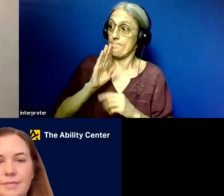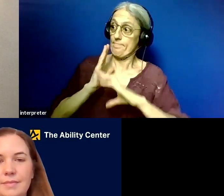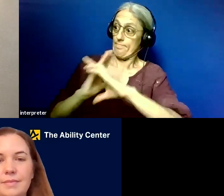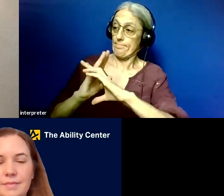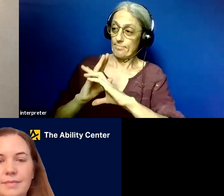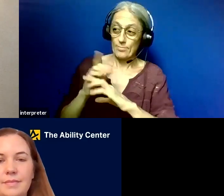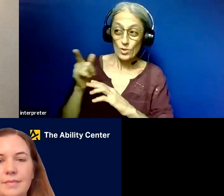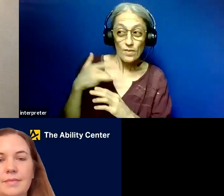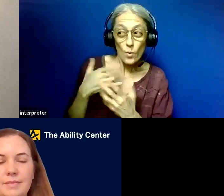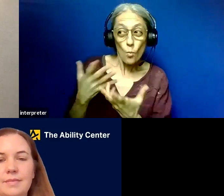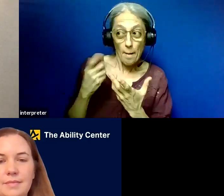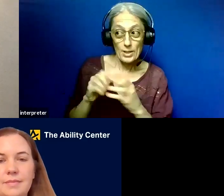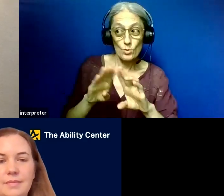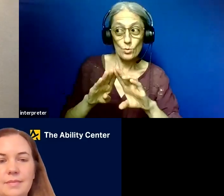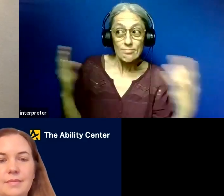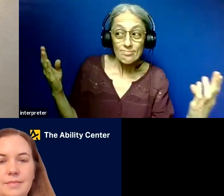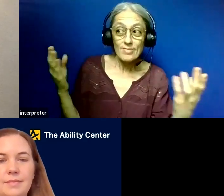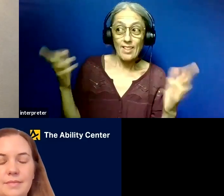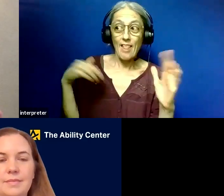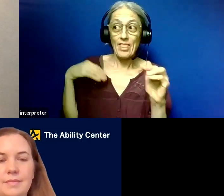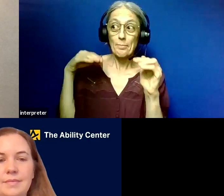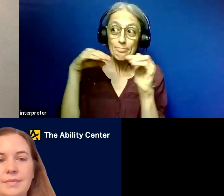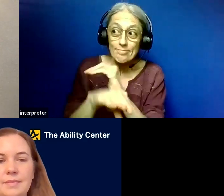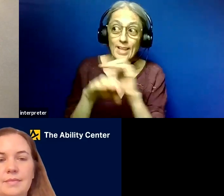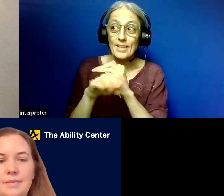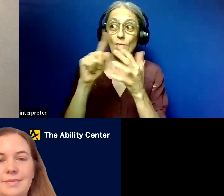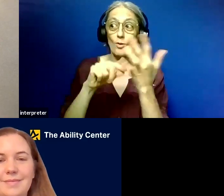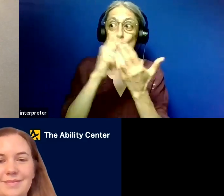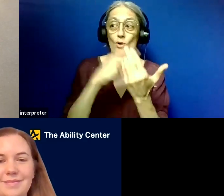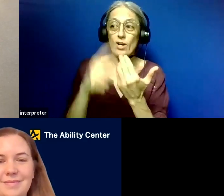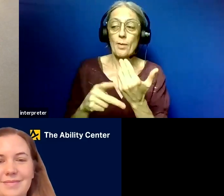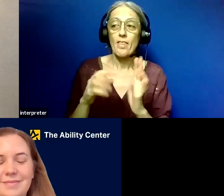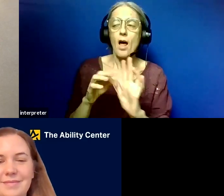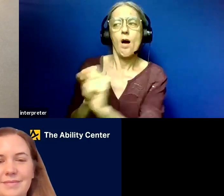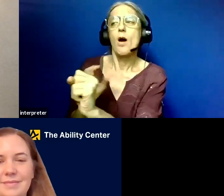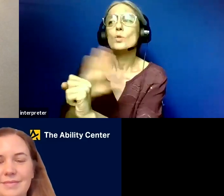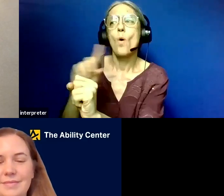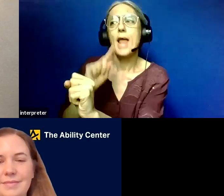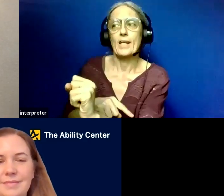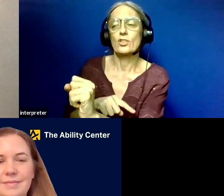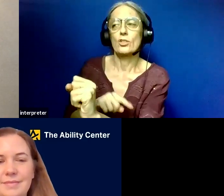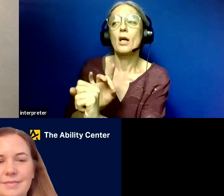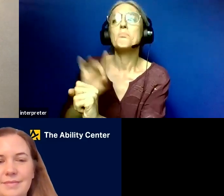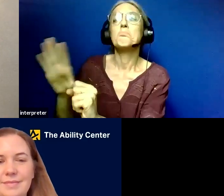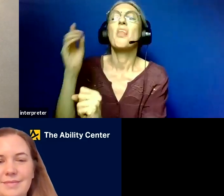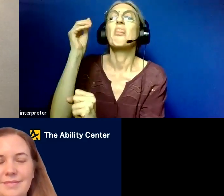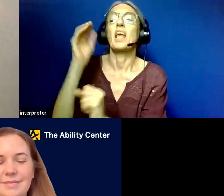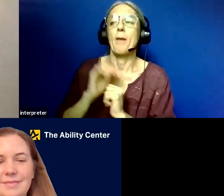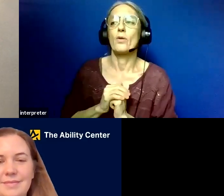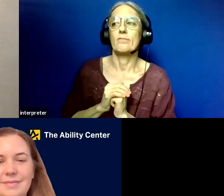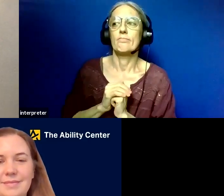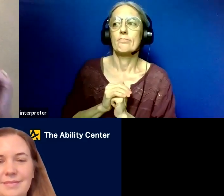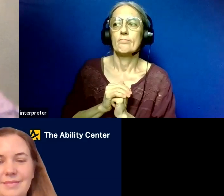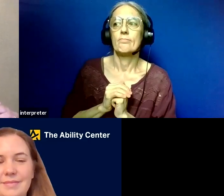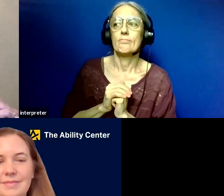accessible? And then I tell them, don't answer me. Just think about it. And then that's all I say. And I just want